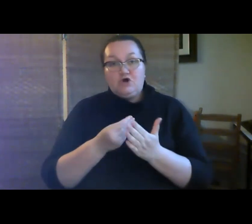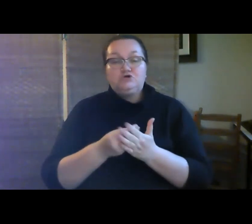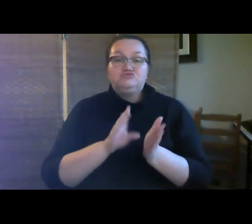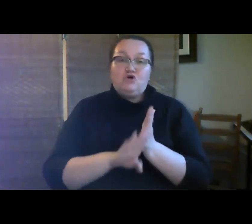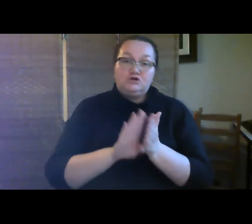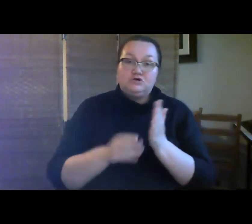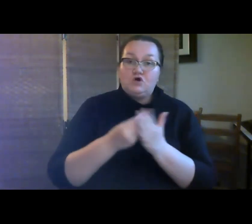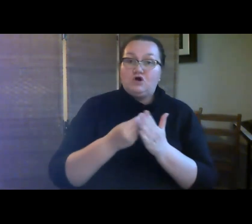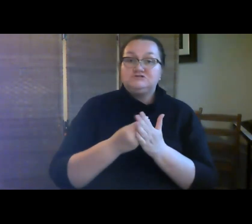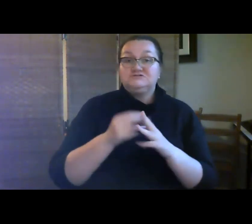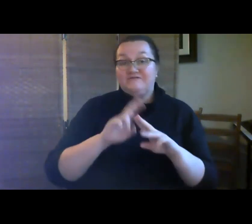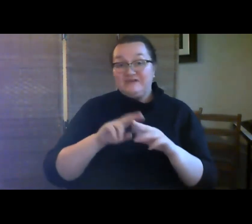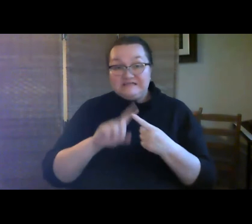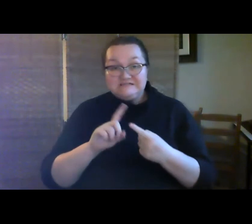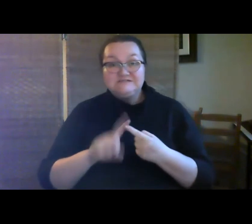costs, fees.